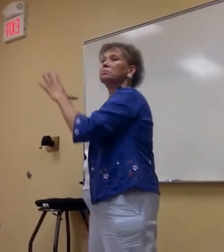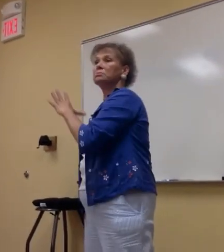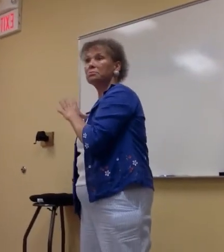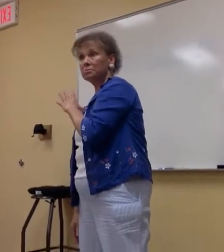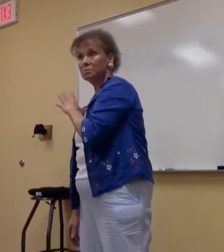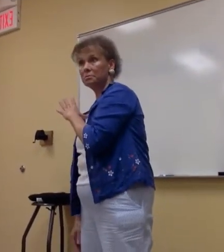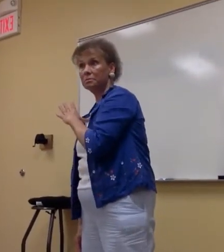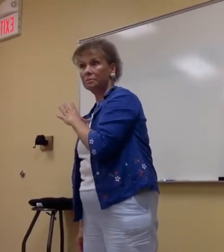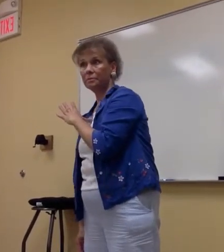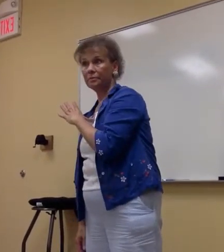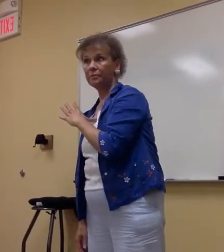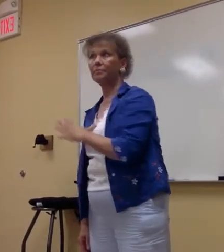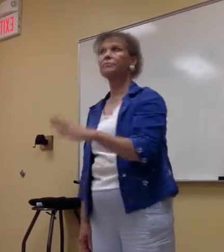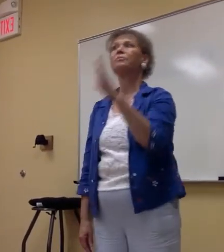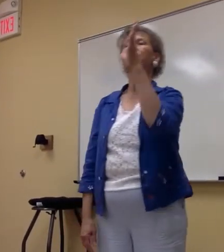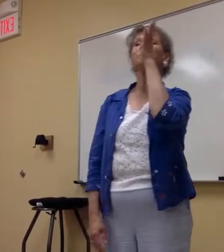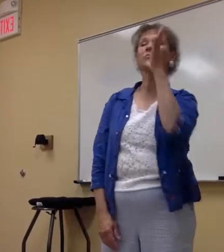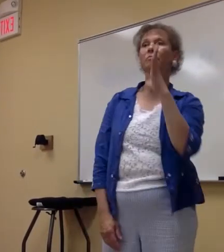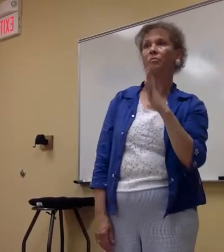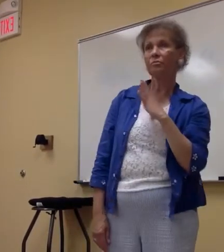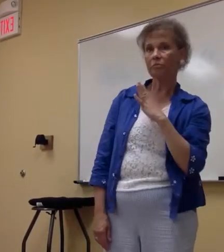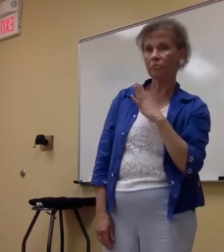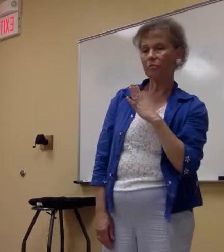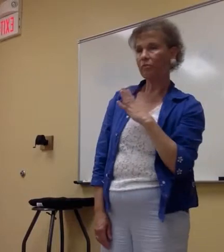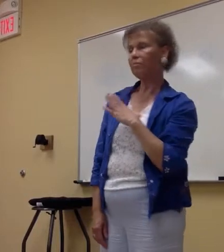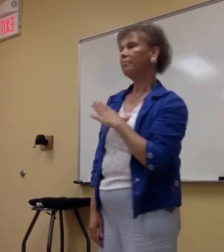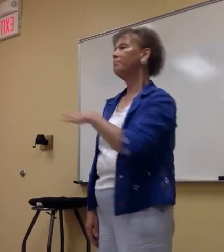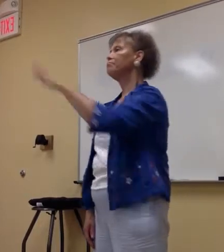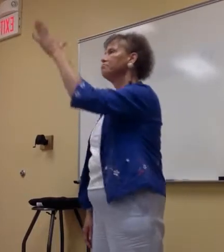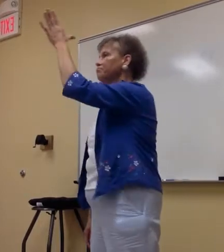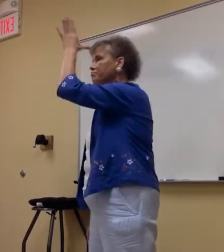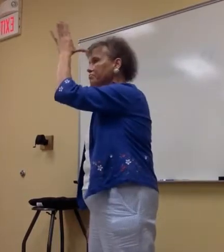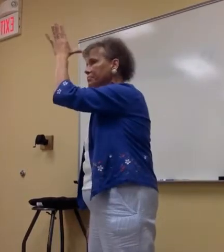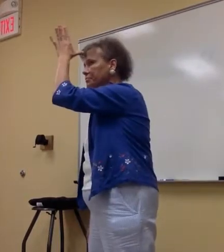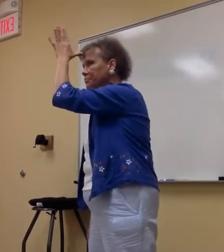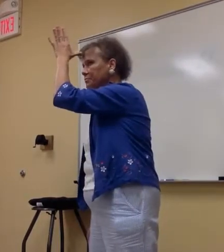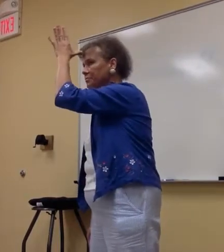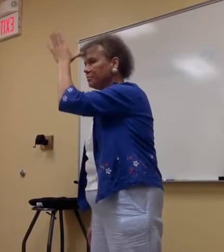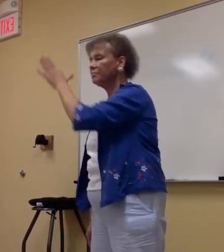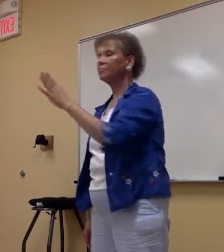Male. Female. Woman. Father. Father. Mother.